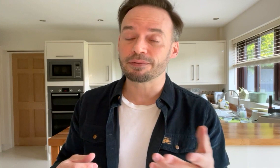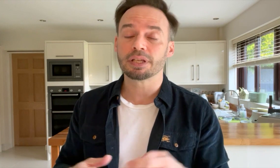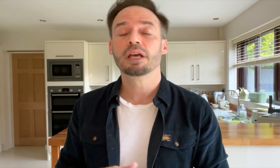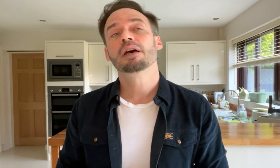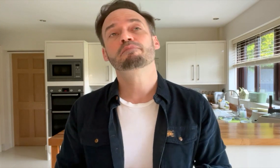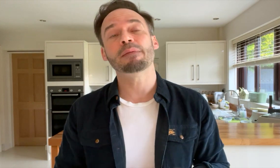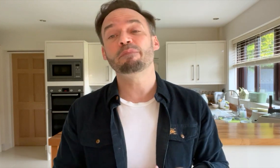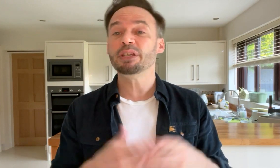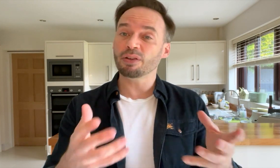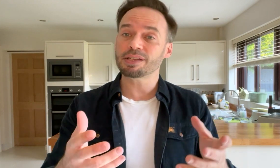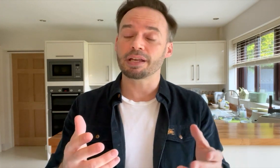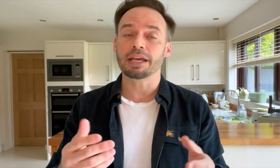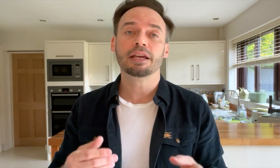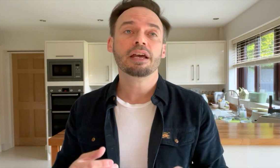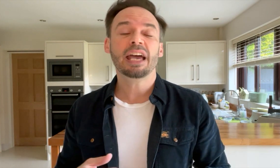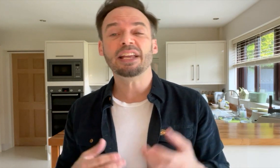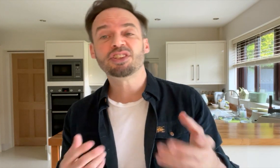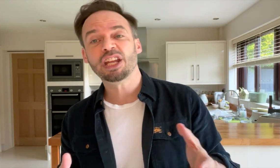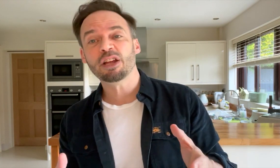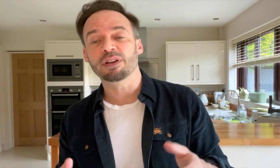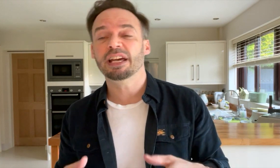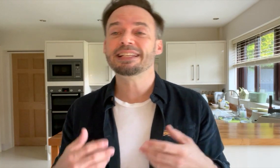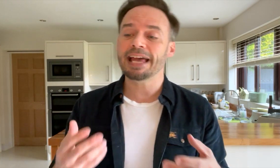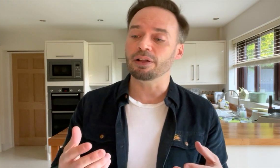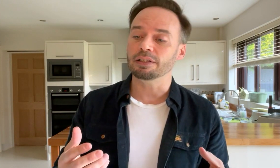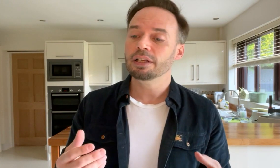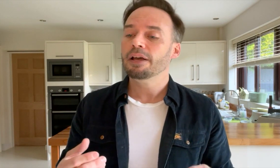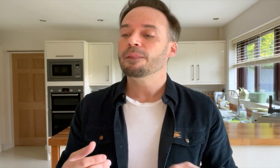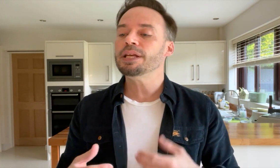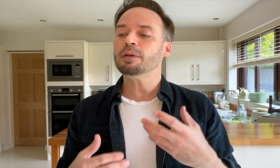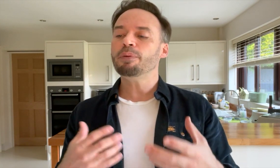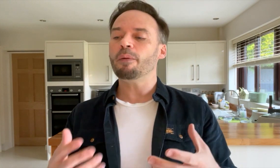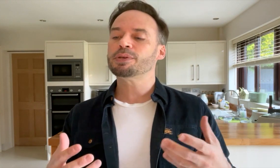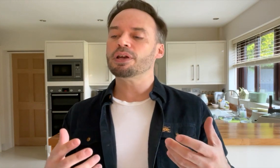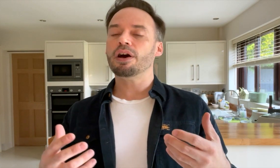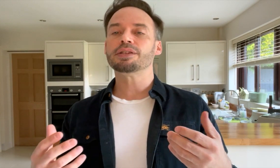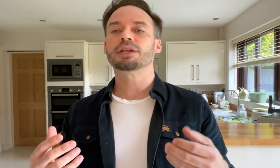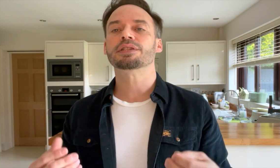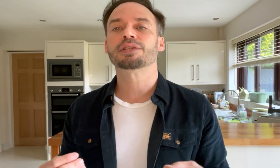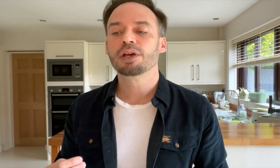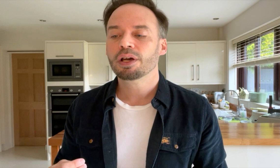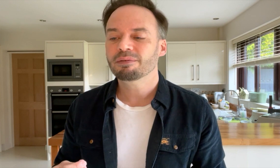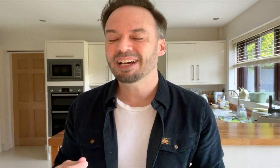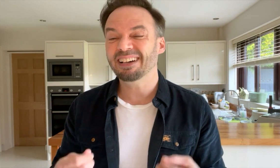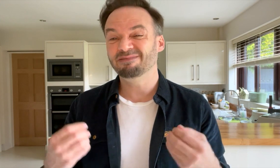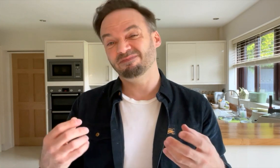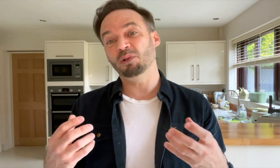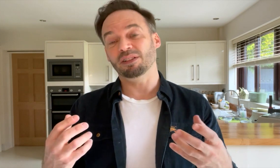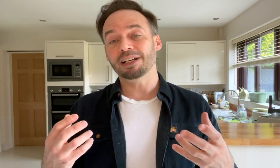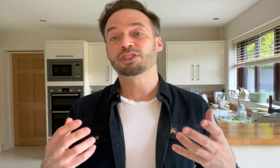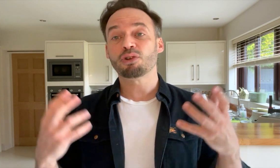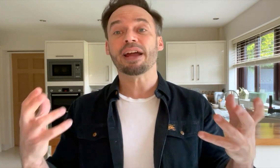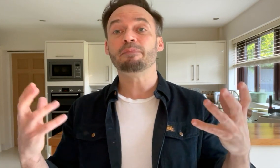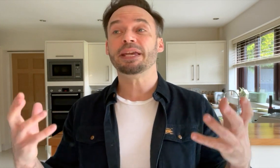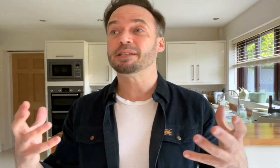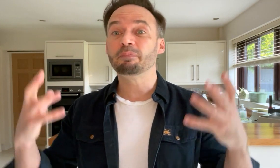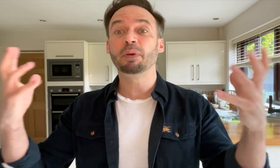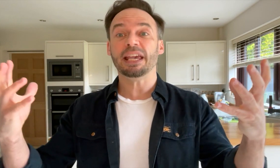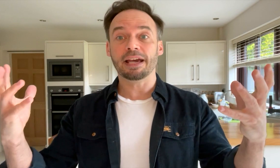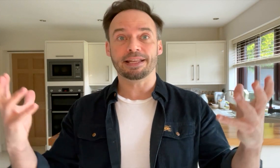maybe beyonce ed sheeran adele these are pop stars that well are trying to be as big as